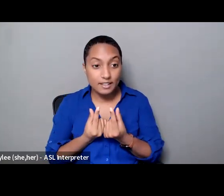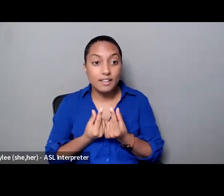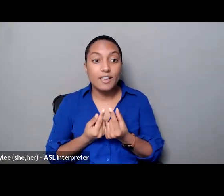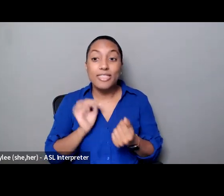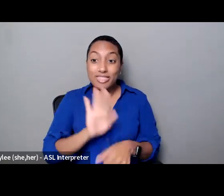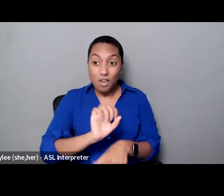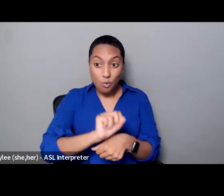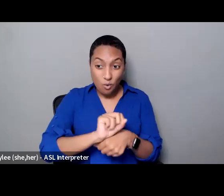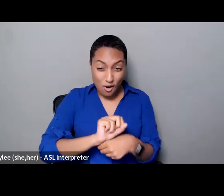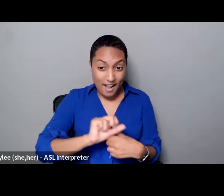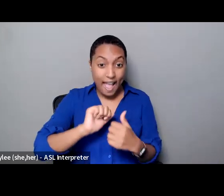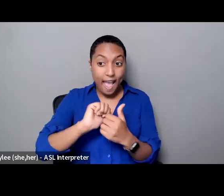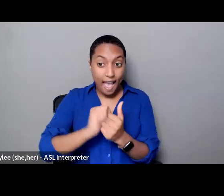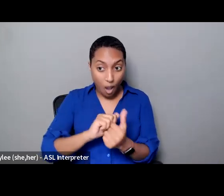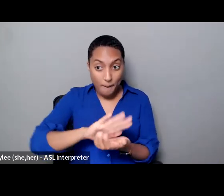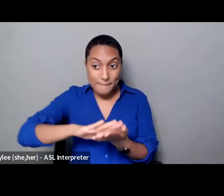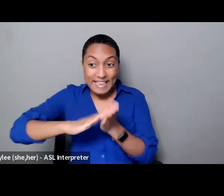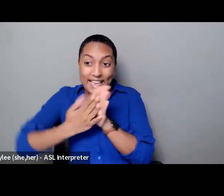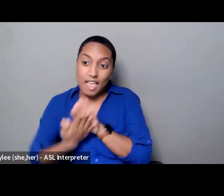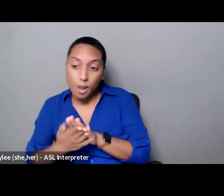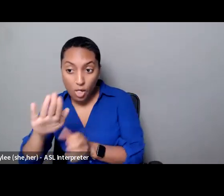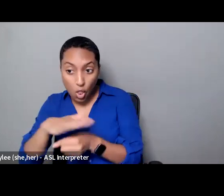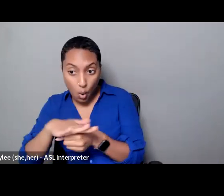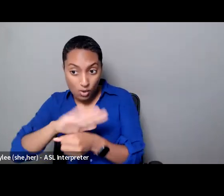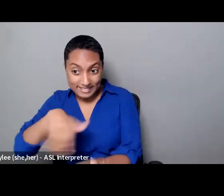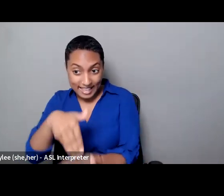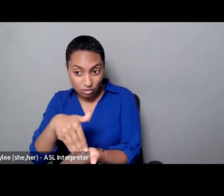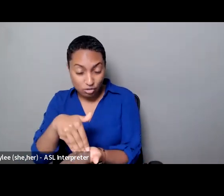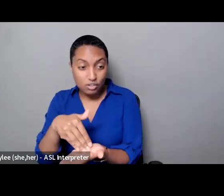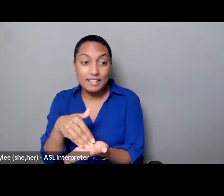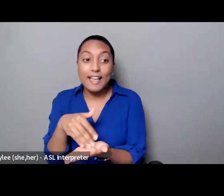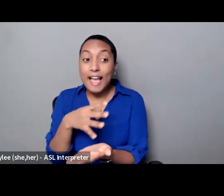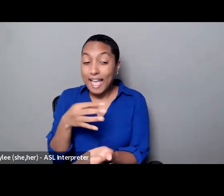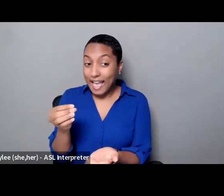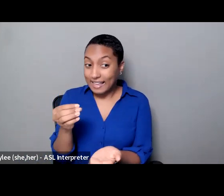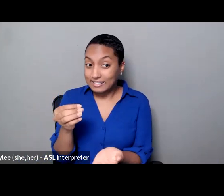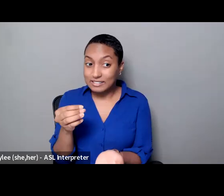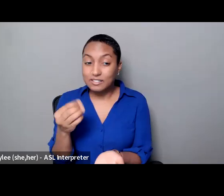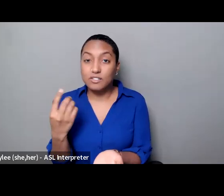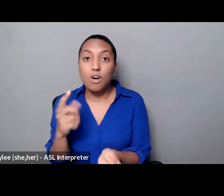local centers, partly, and then some national consumer-controlled